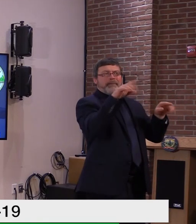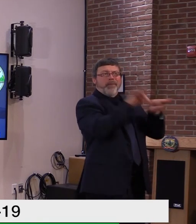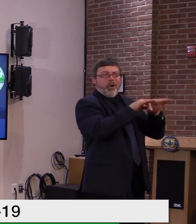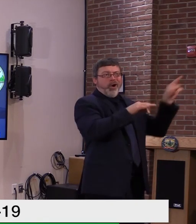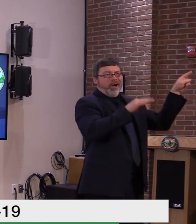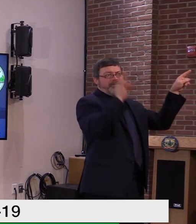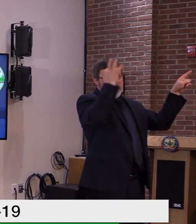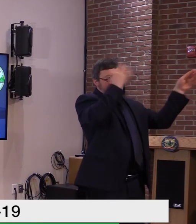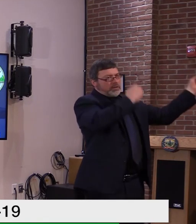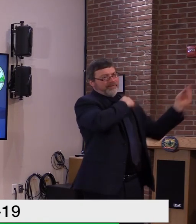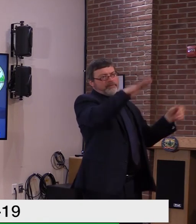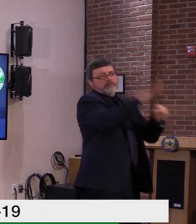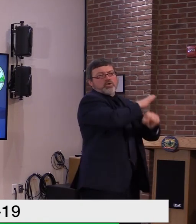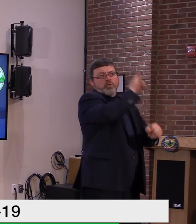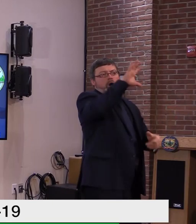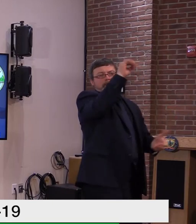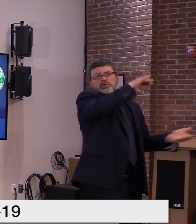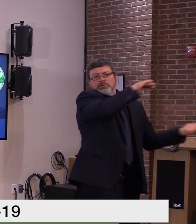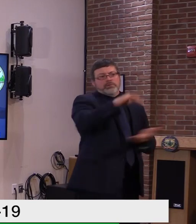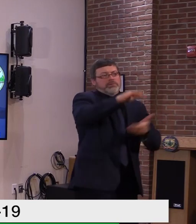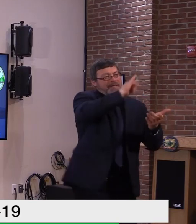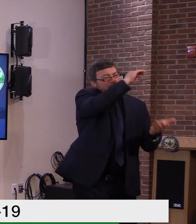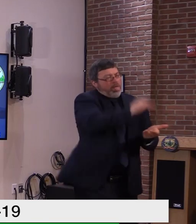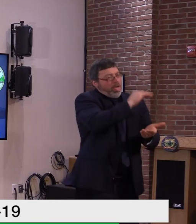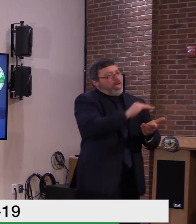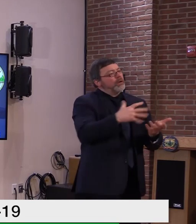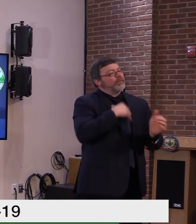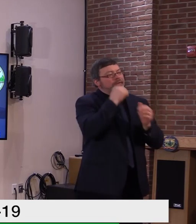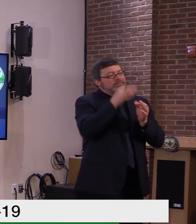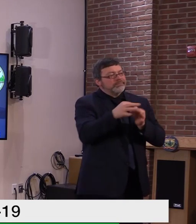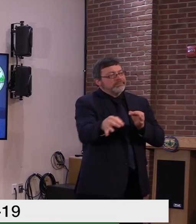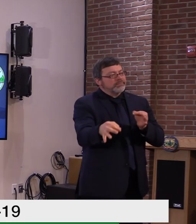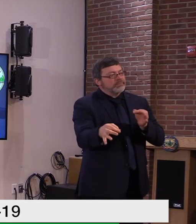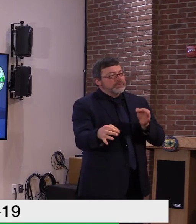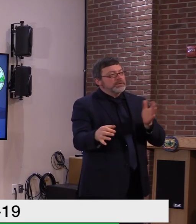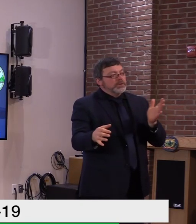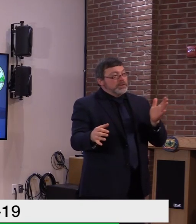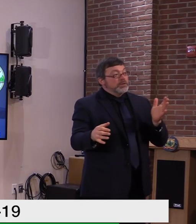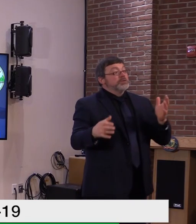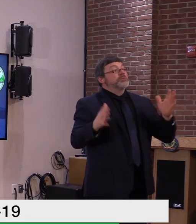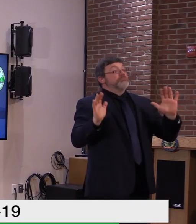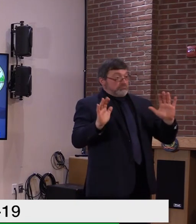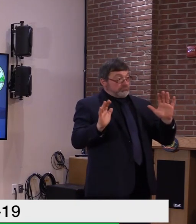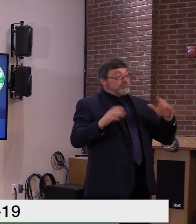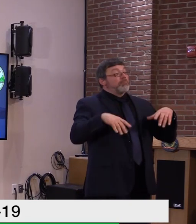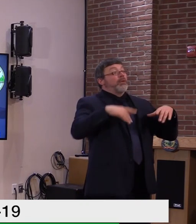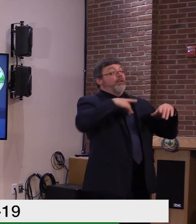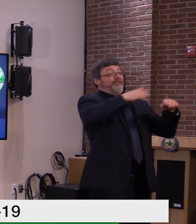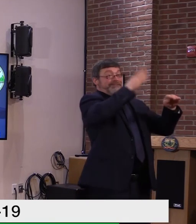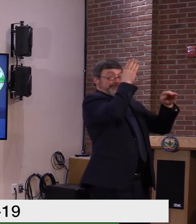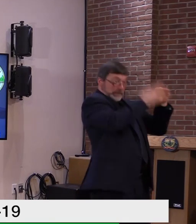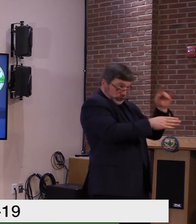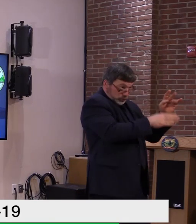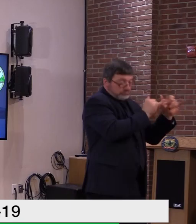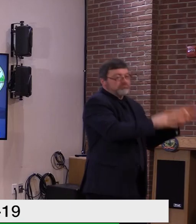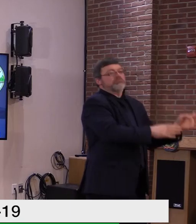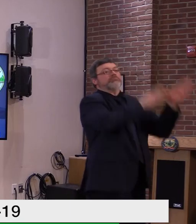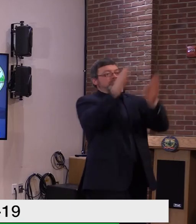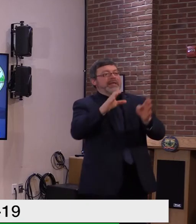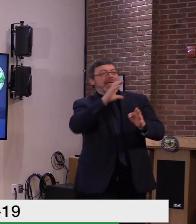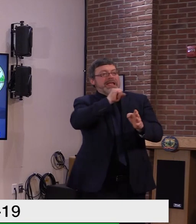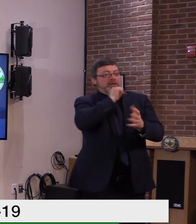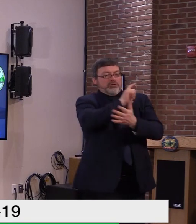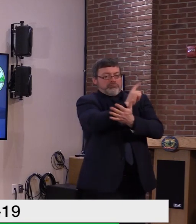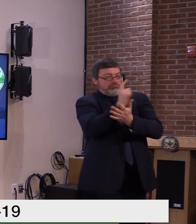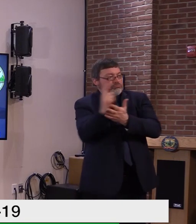this other vaccination program, and that will be age-based. All right, we're going to move to Lisa at the Associated